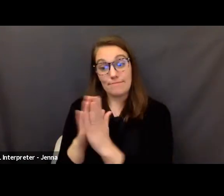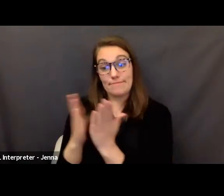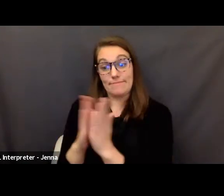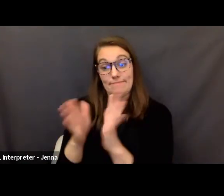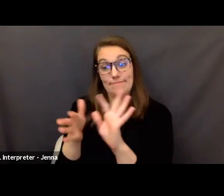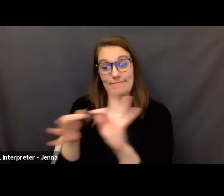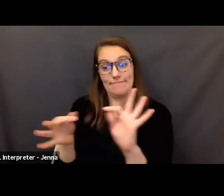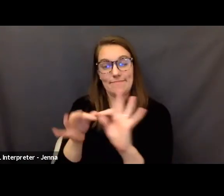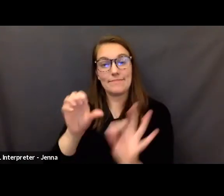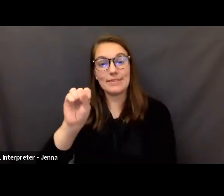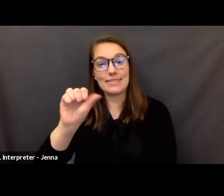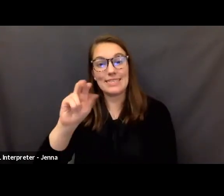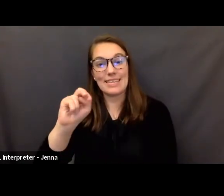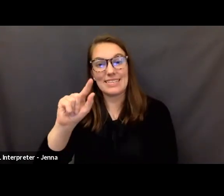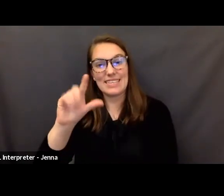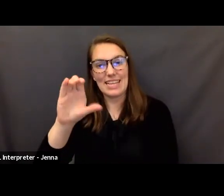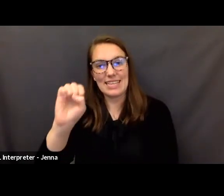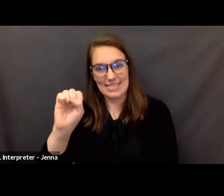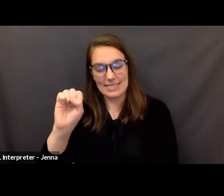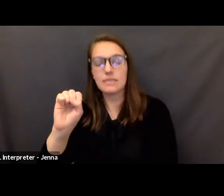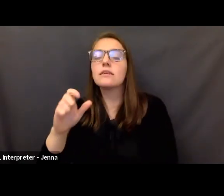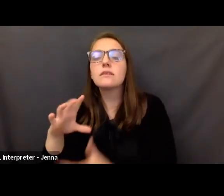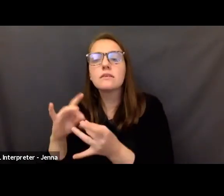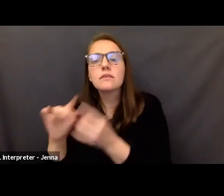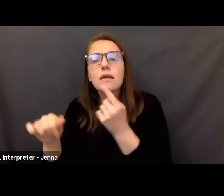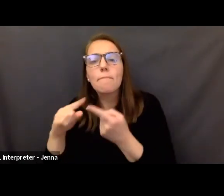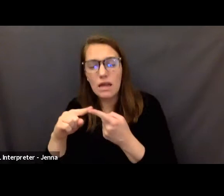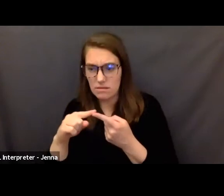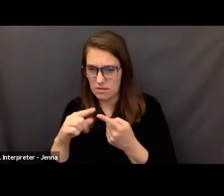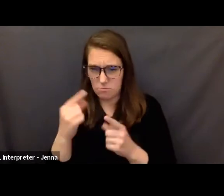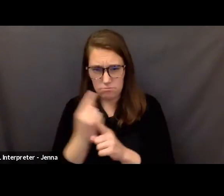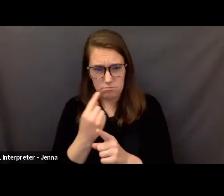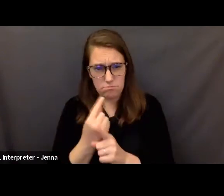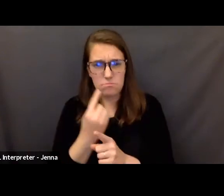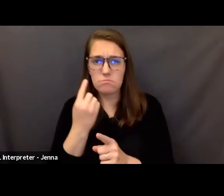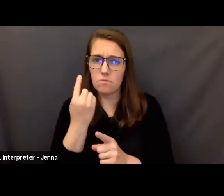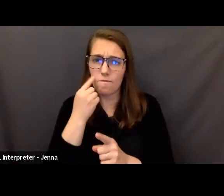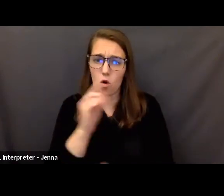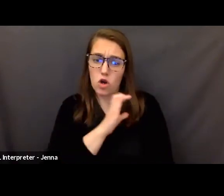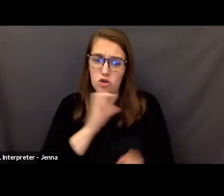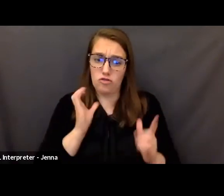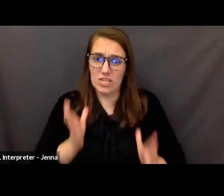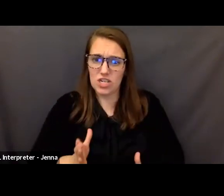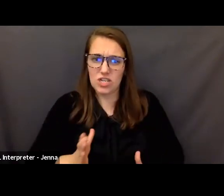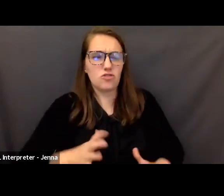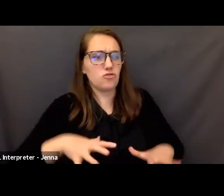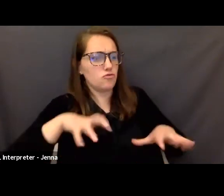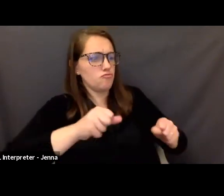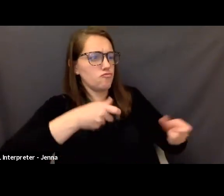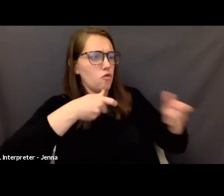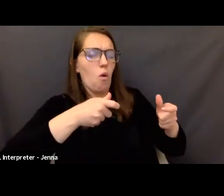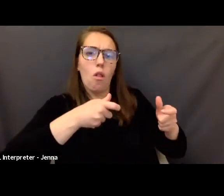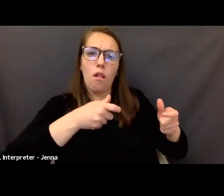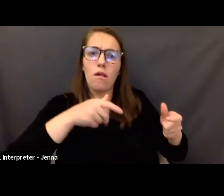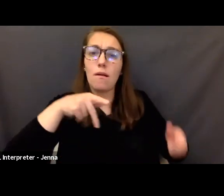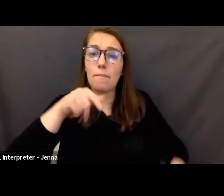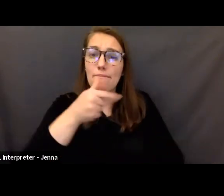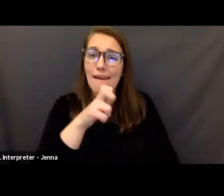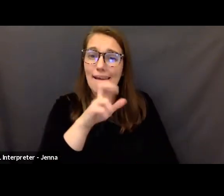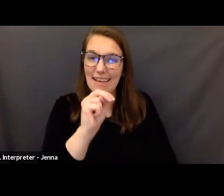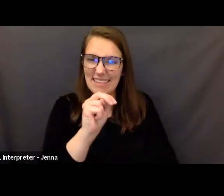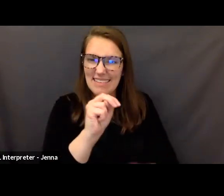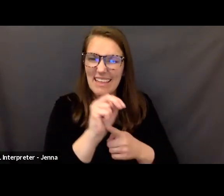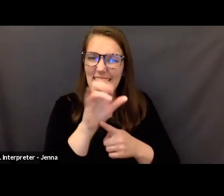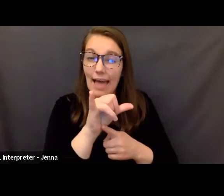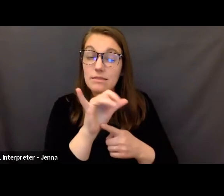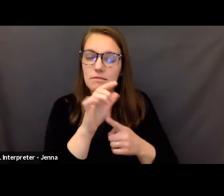for Christians to rule over pagans. And that's where this gloss on Aristotle's natural slave theory,